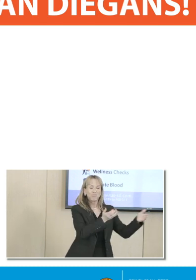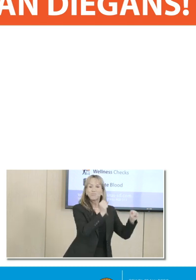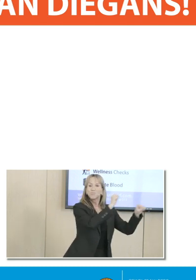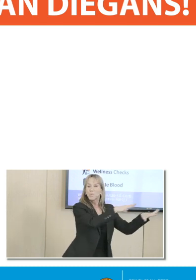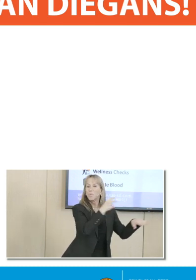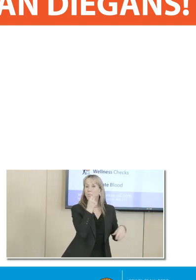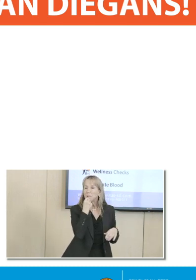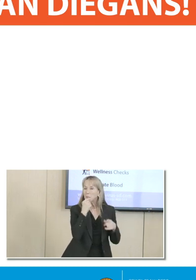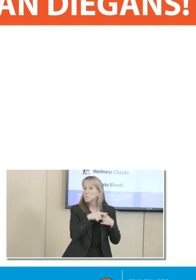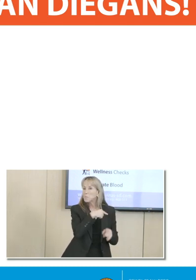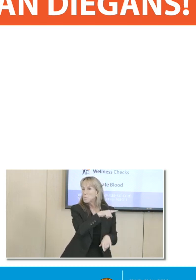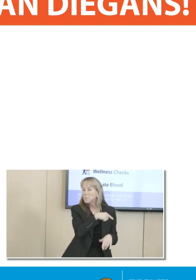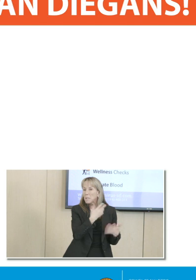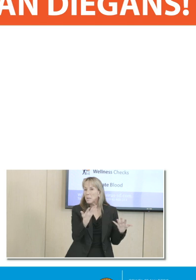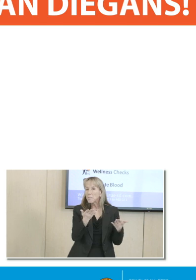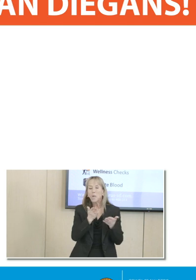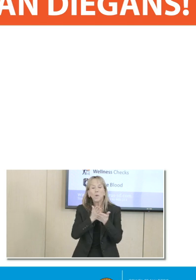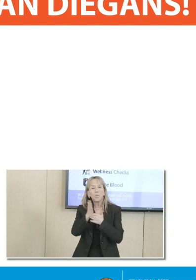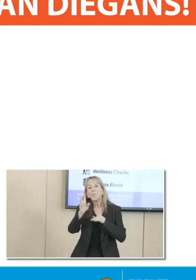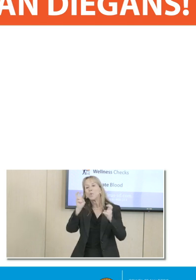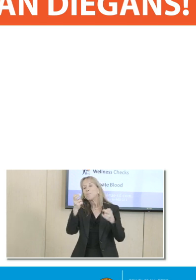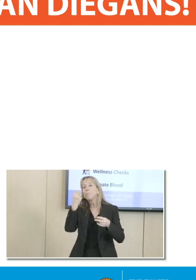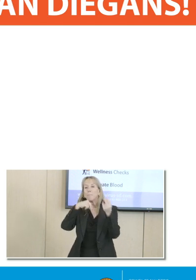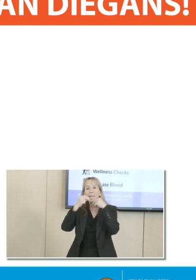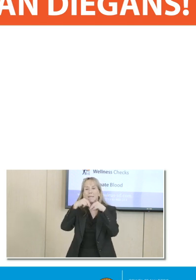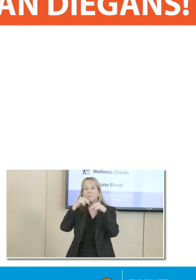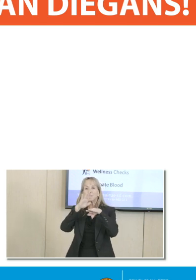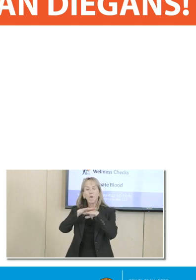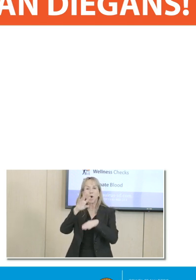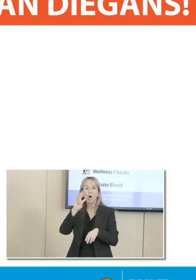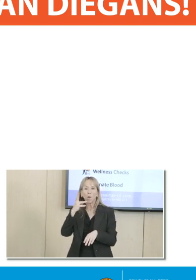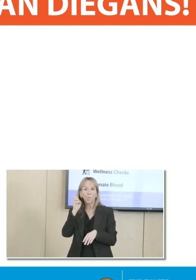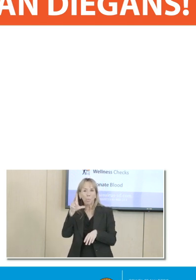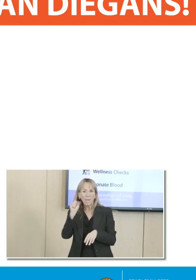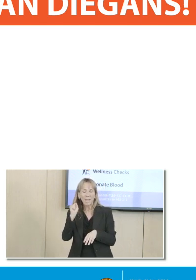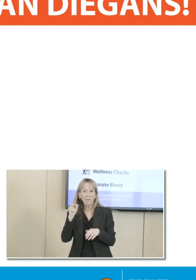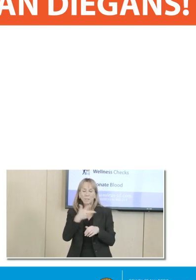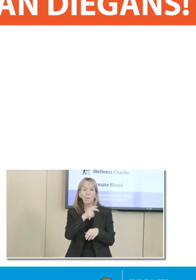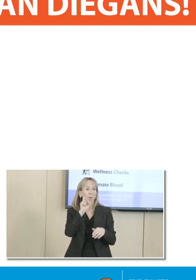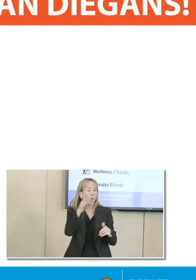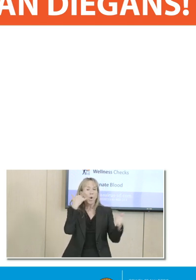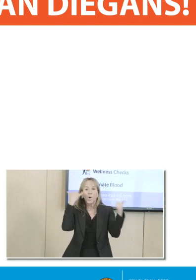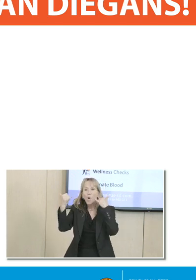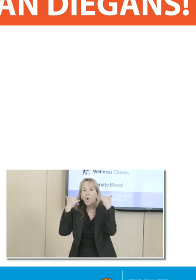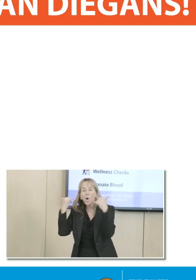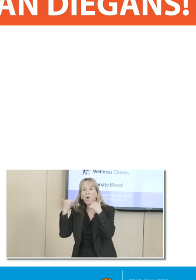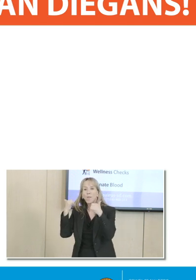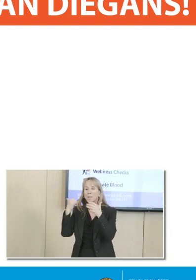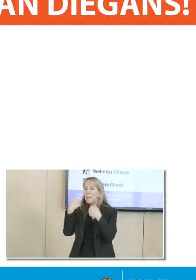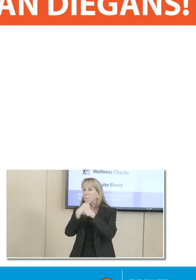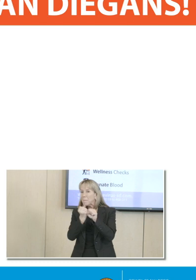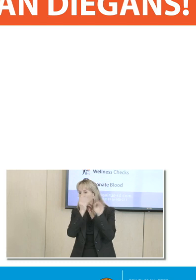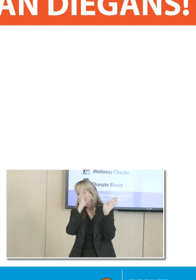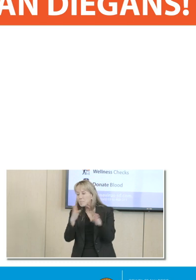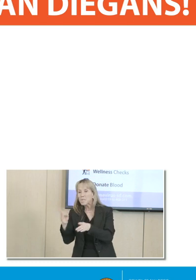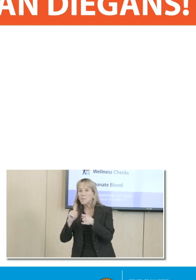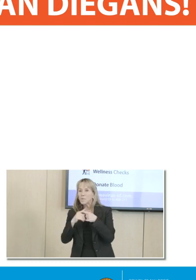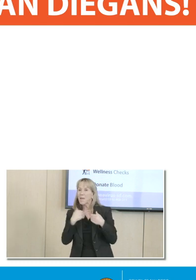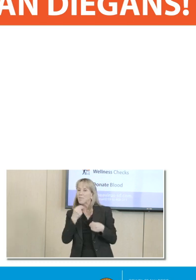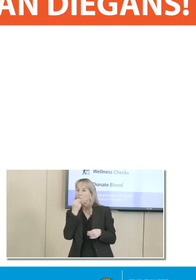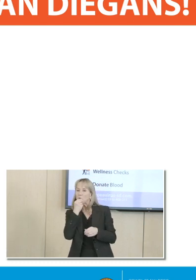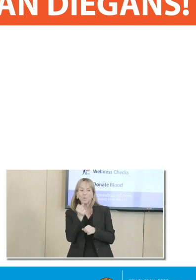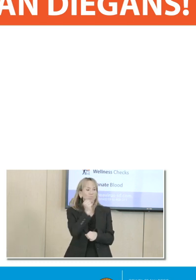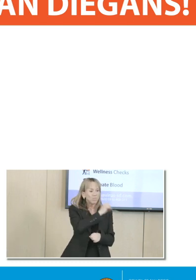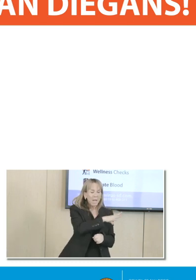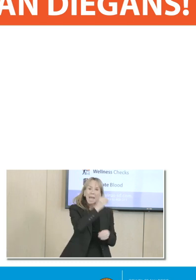to them, either through Meals on Wheels or by making phone calls and arranging to drop off foods at their doors and letting